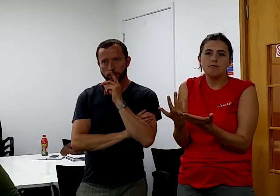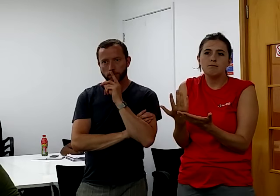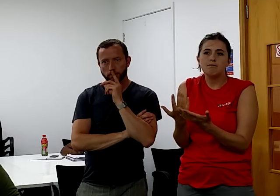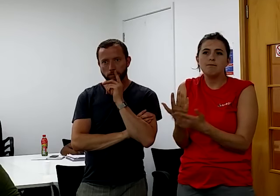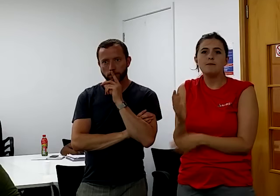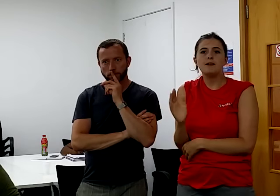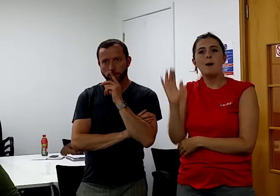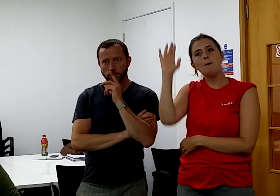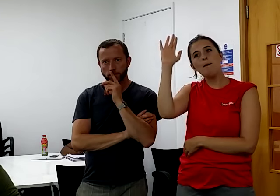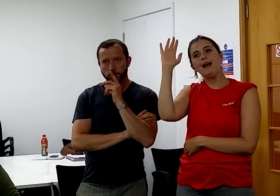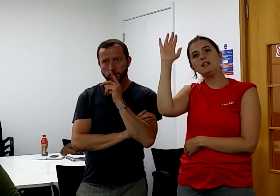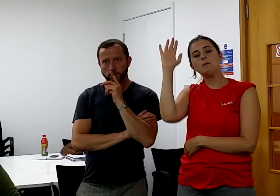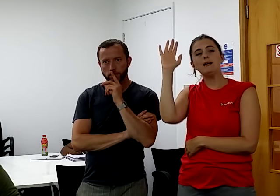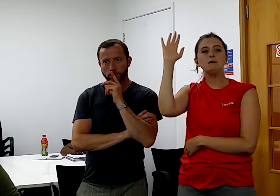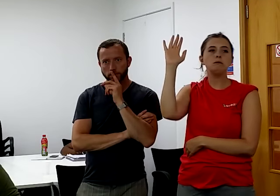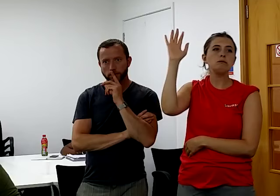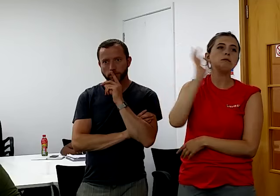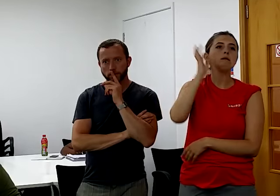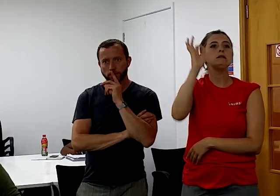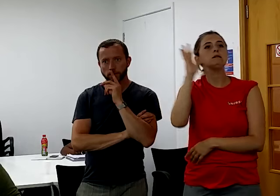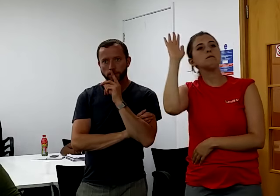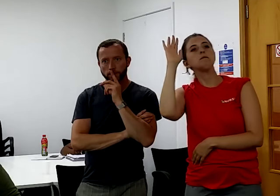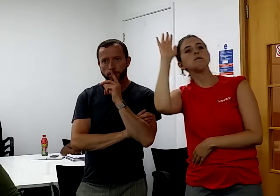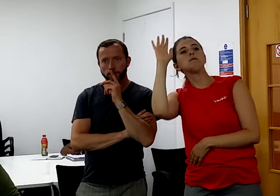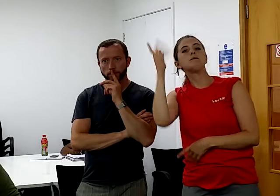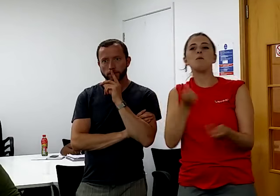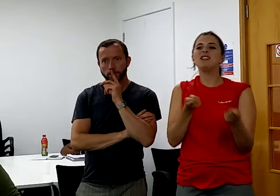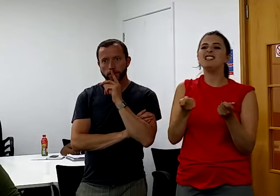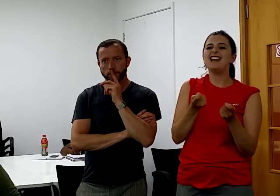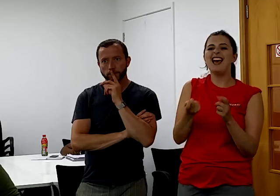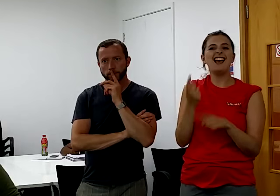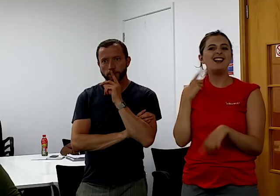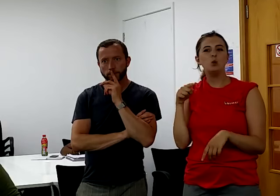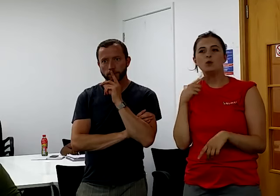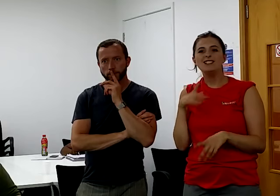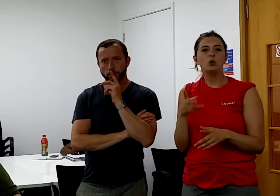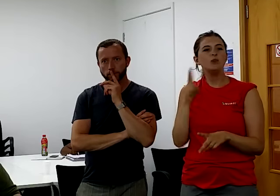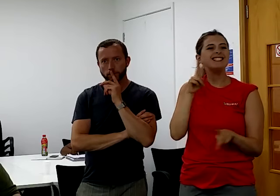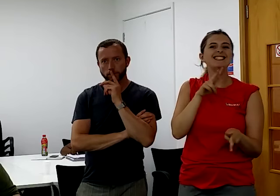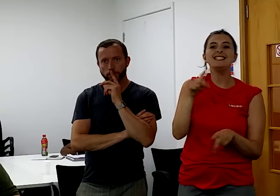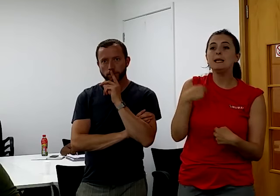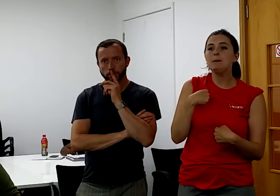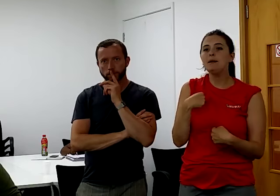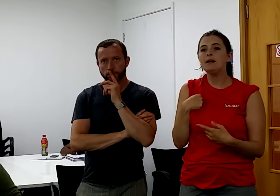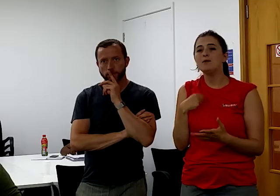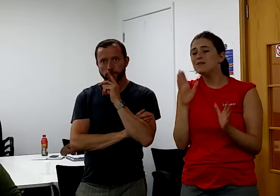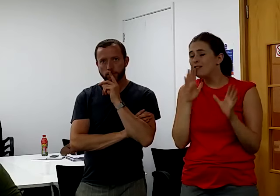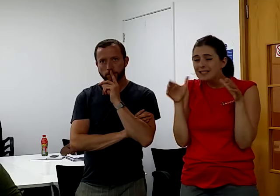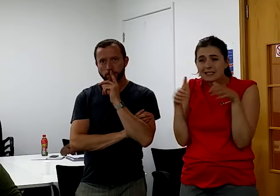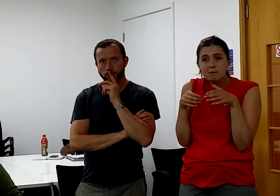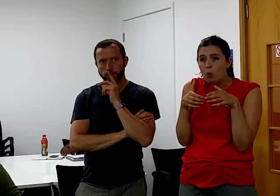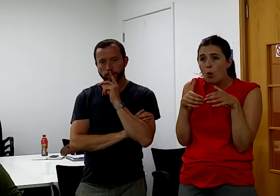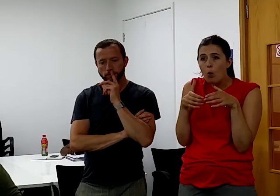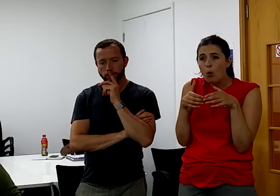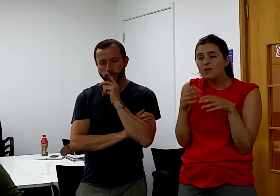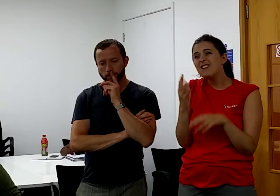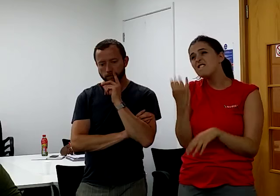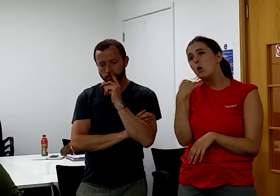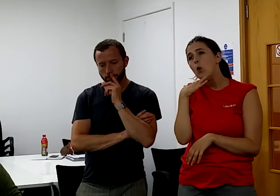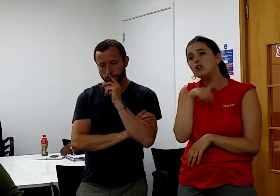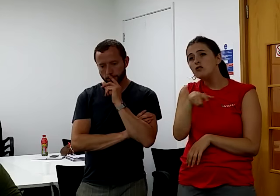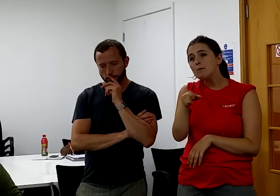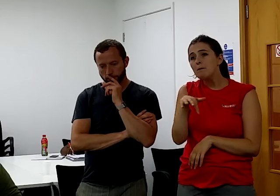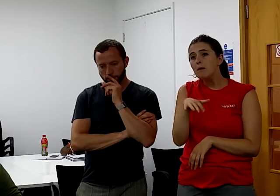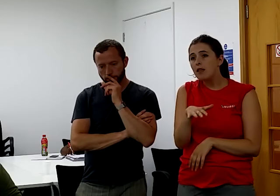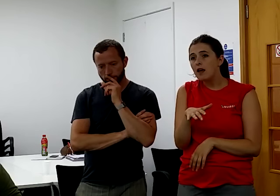and put my hand up and put my hand up and put my hand up, and the moderator didn't seem to see me. It was a very small event. There were only 400 people